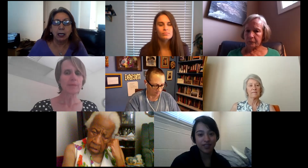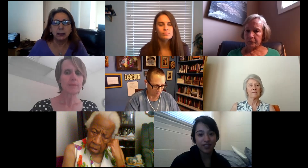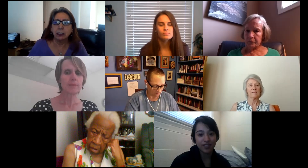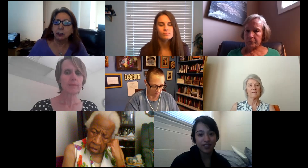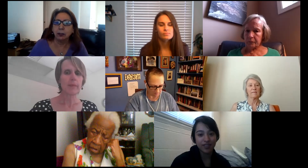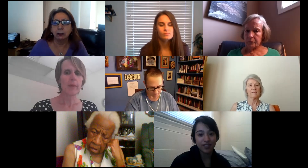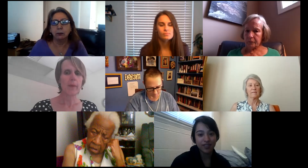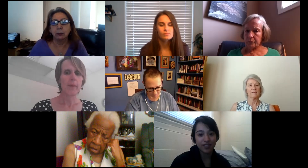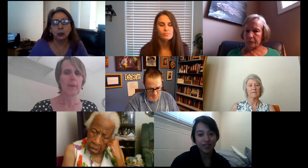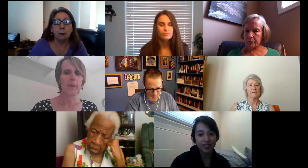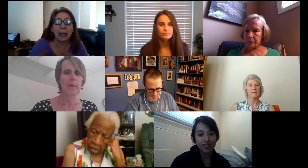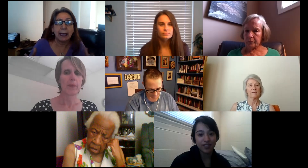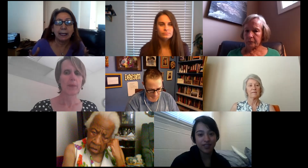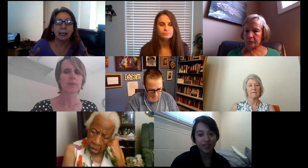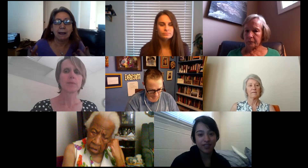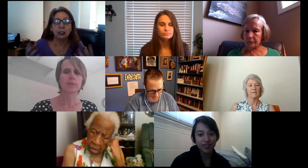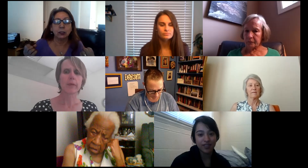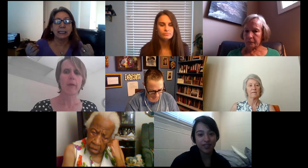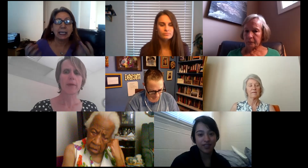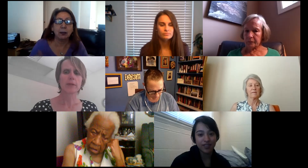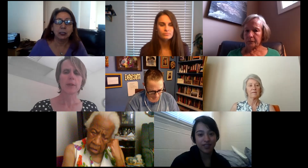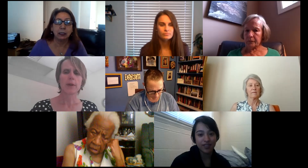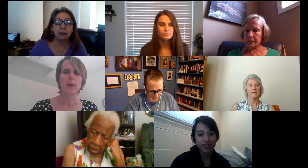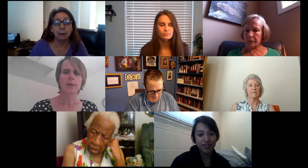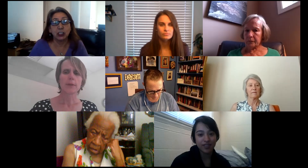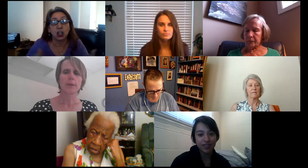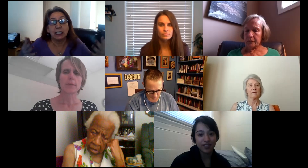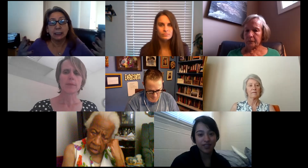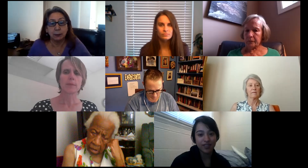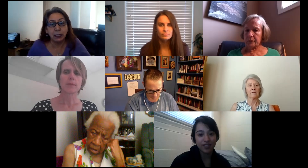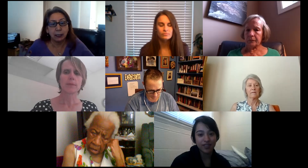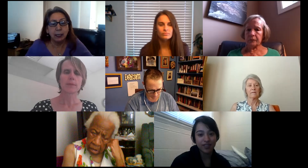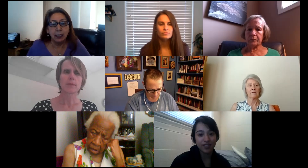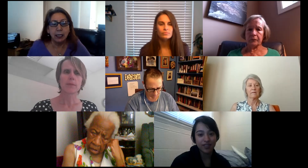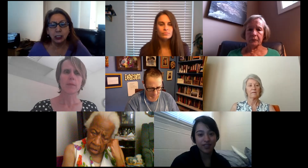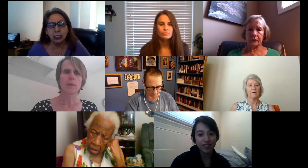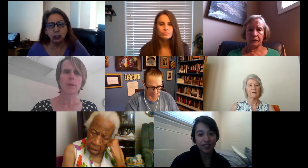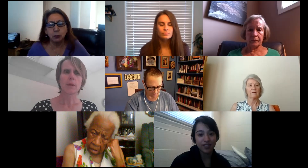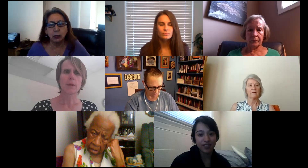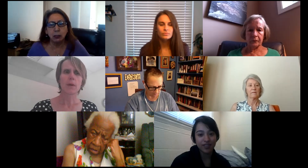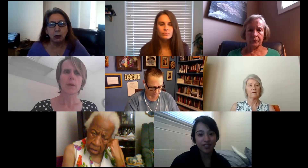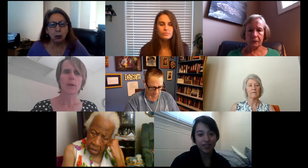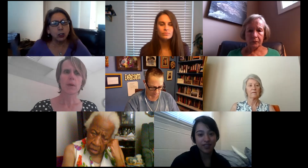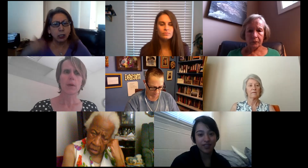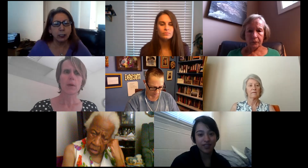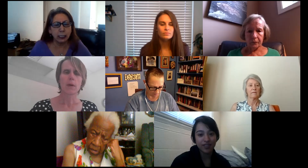was telling her, you know, well, too bad that I haven't learned sign language enough and my daughter doesn't speak. And she tells me, oh, your daughter can